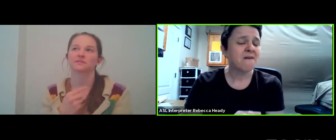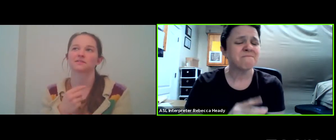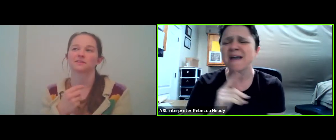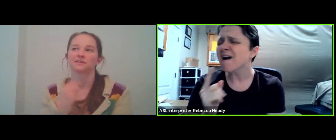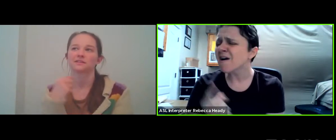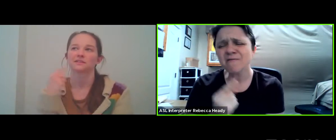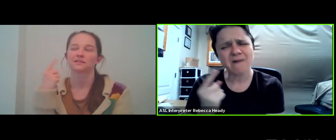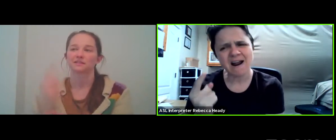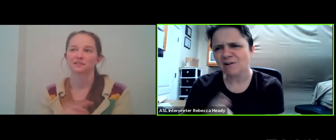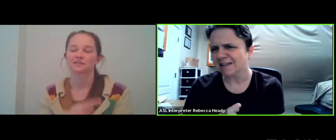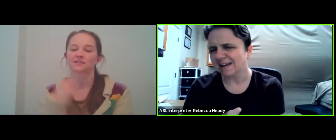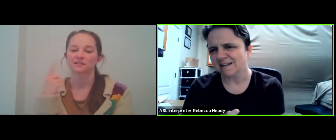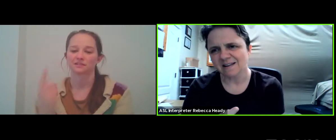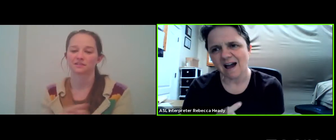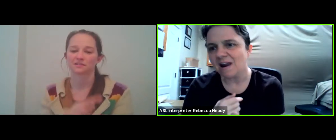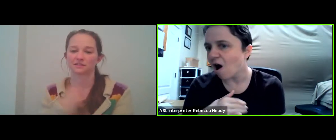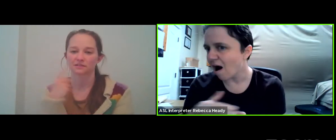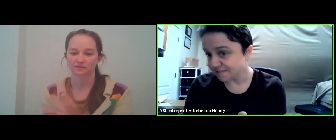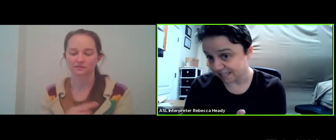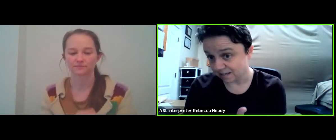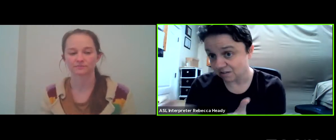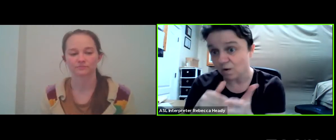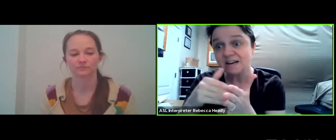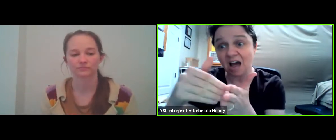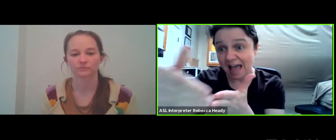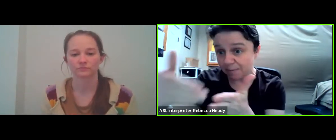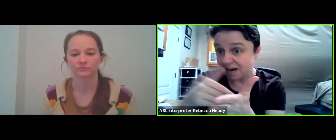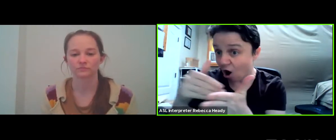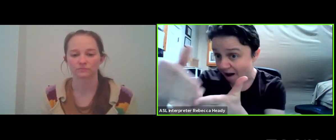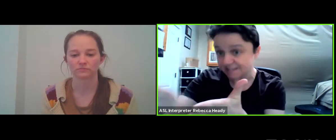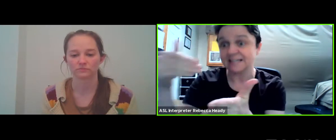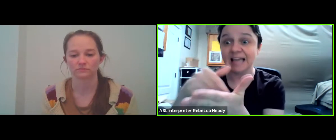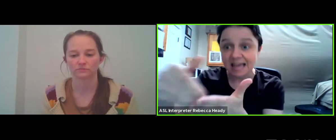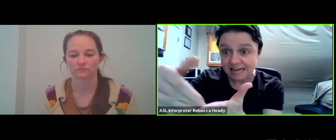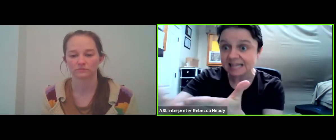means very rarely, not often, right? Not